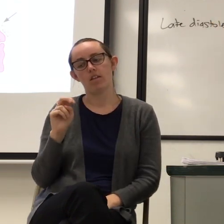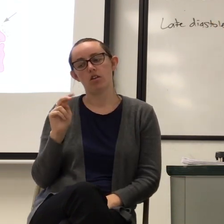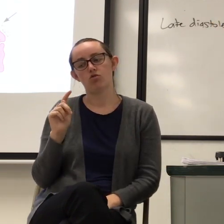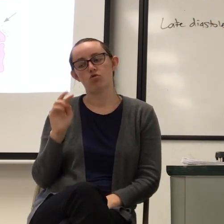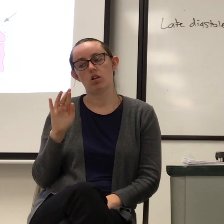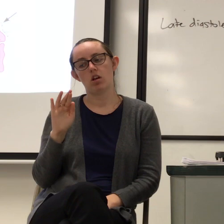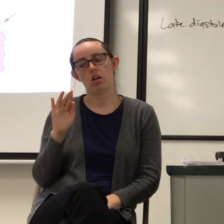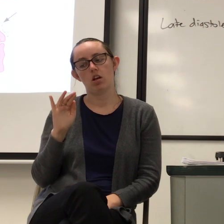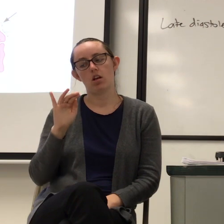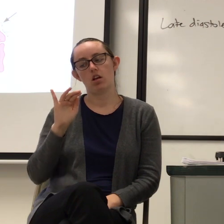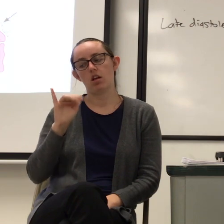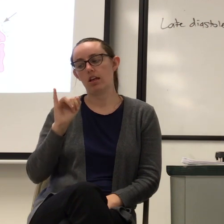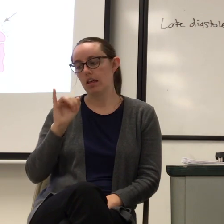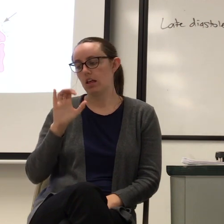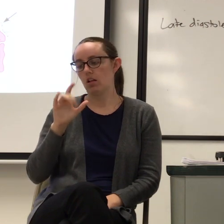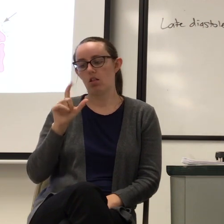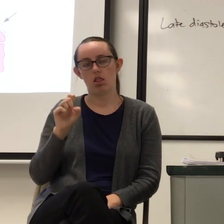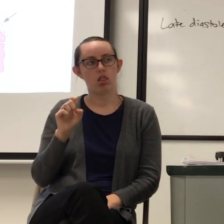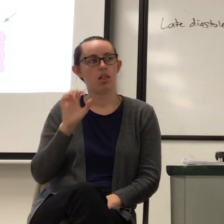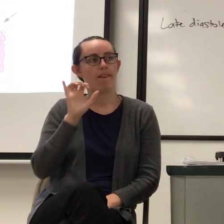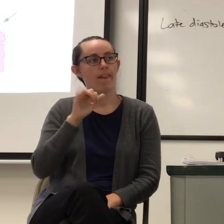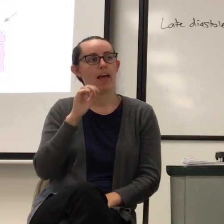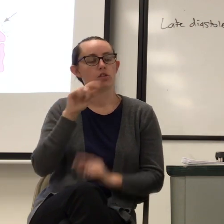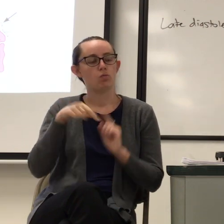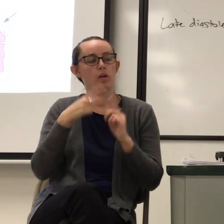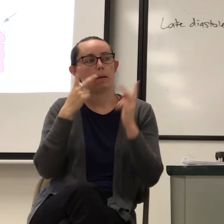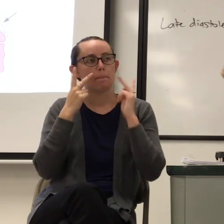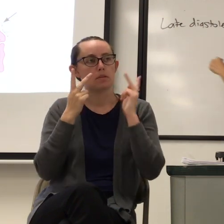that's when you observe atrial systole.